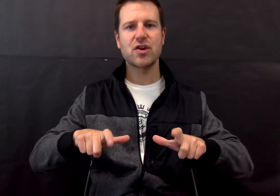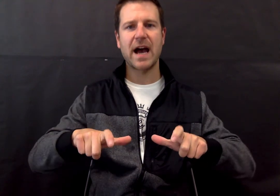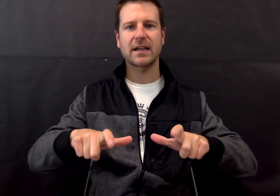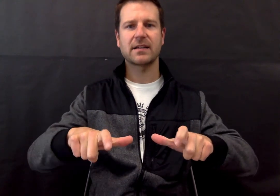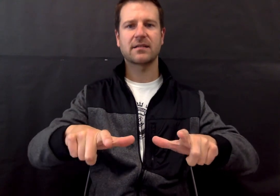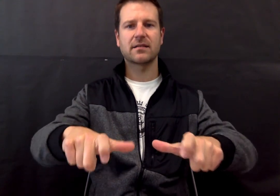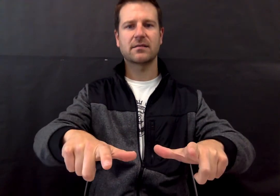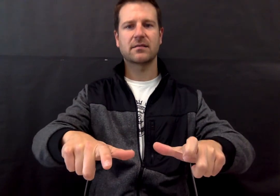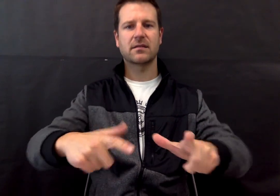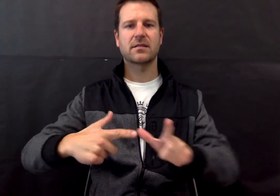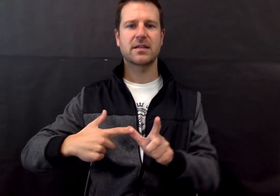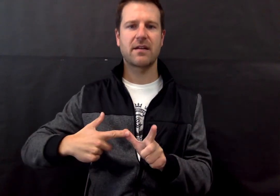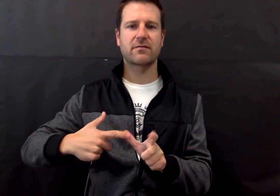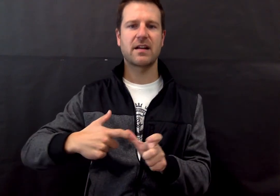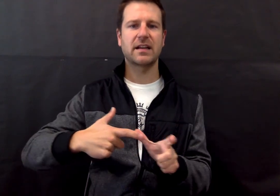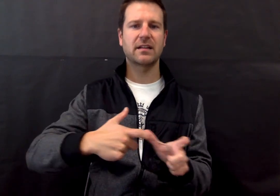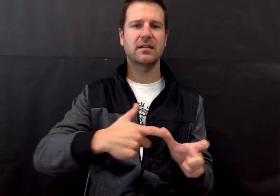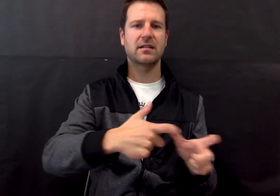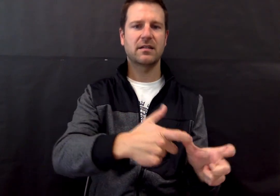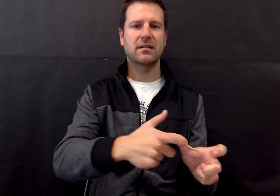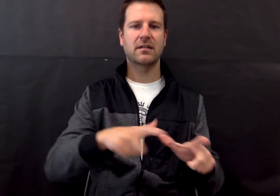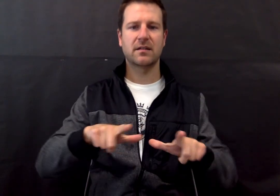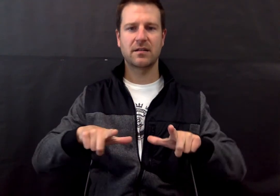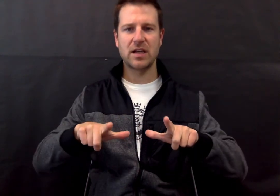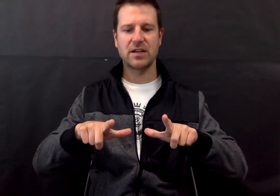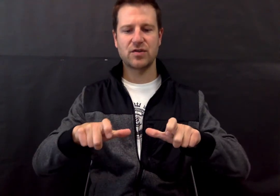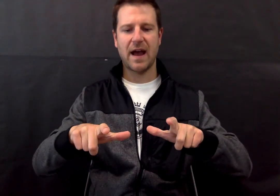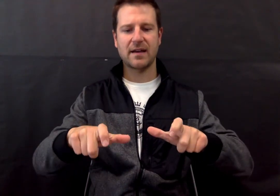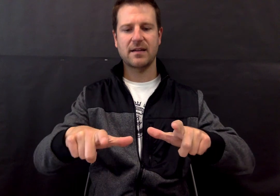track. So you have running and track.